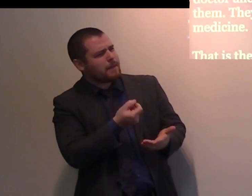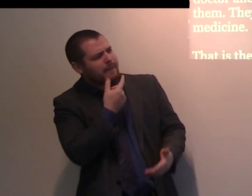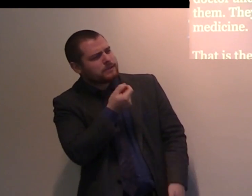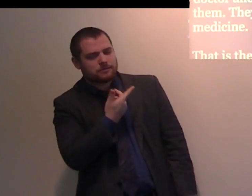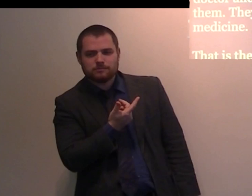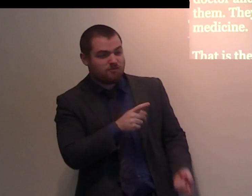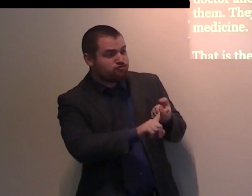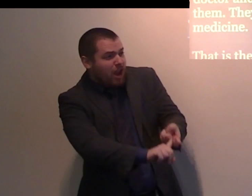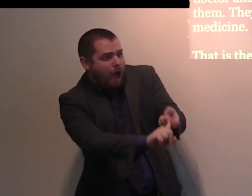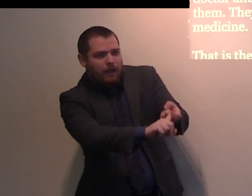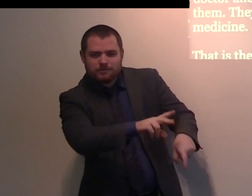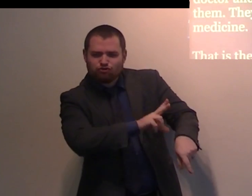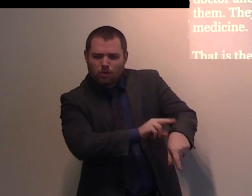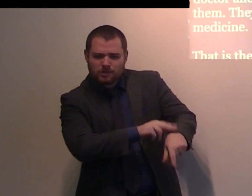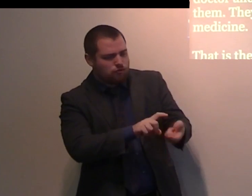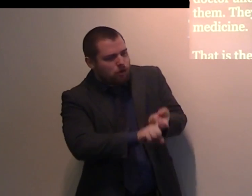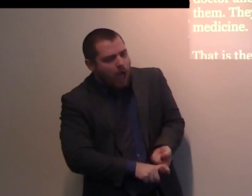on the doctor and medicine.